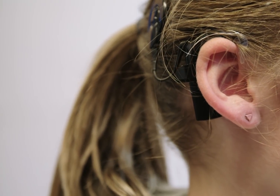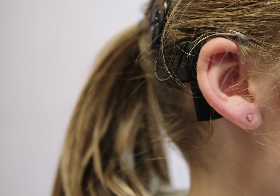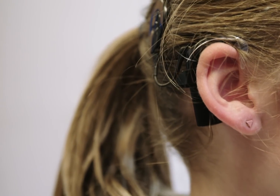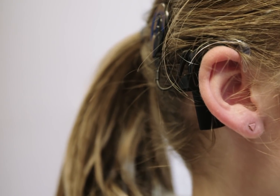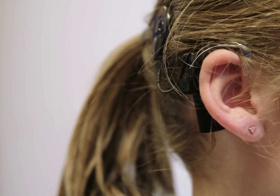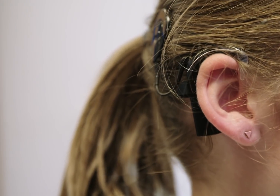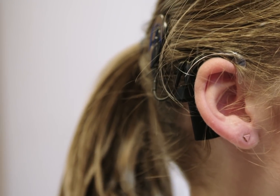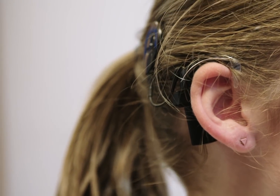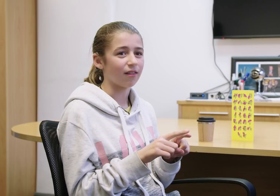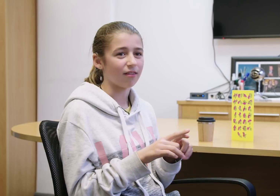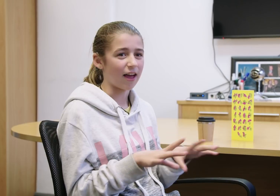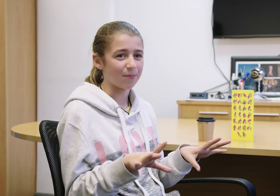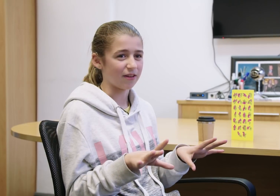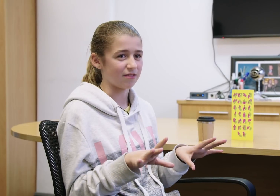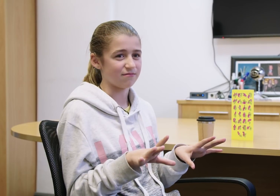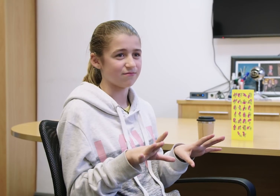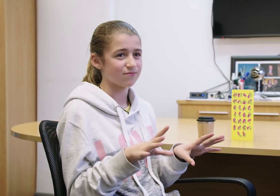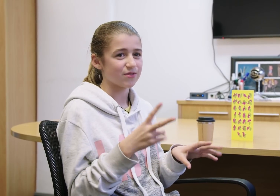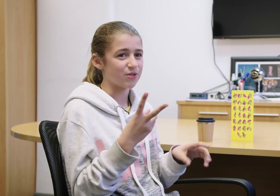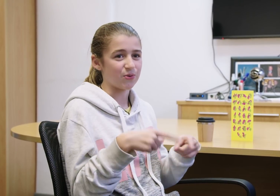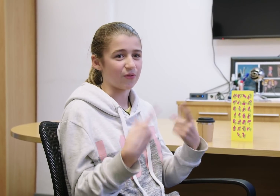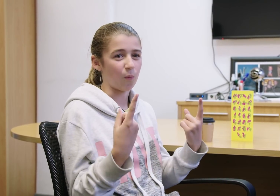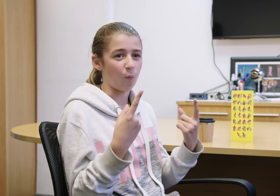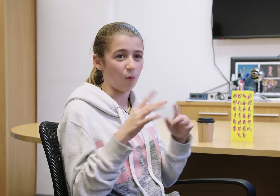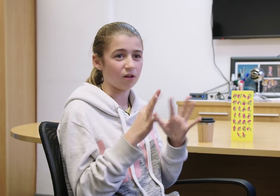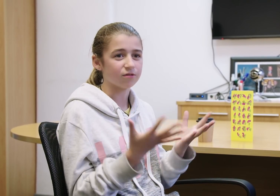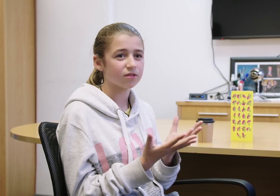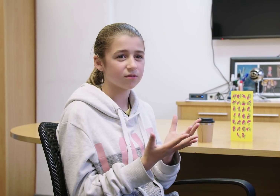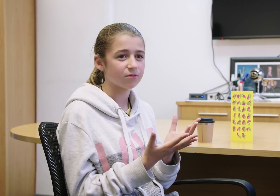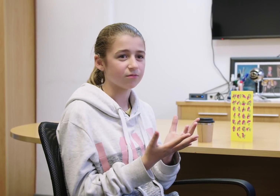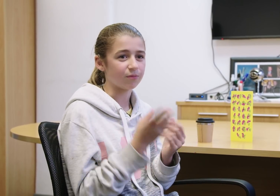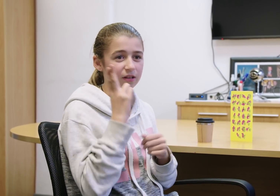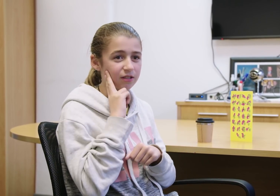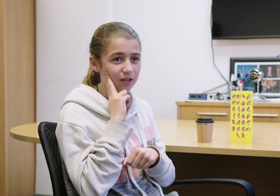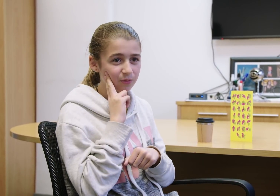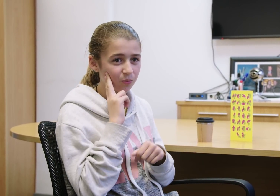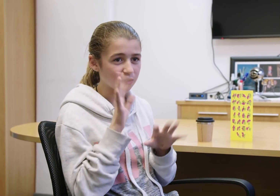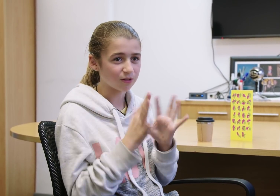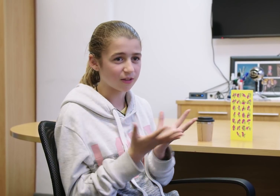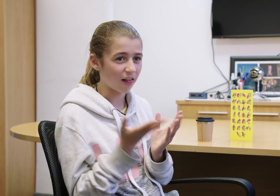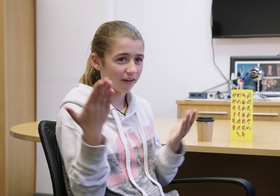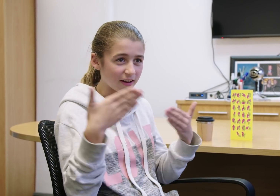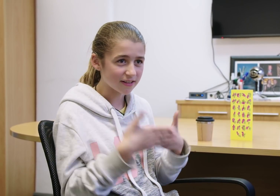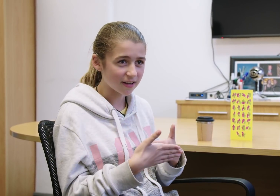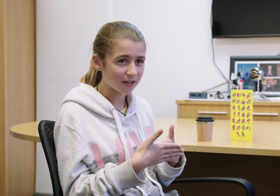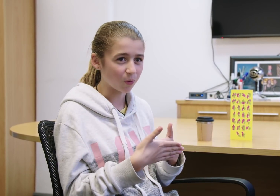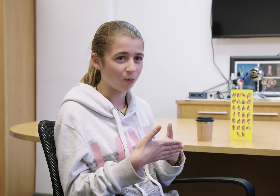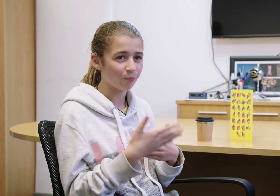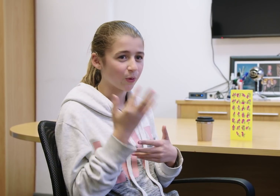well. It's like being in 2 different worlds, being a deaf world at like nighttime or when